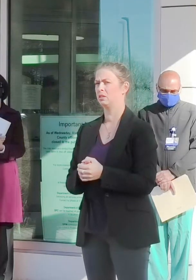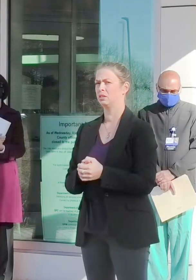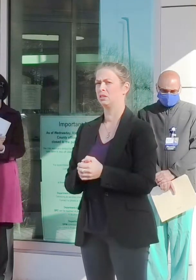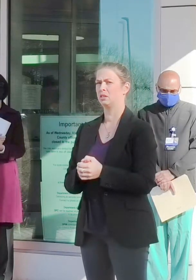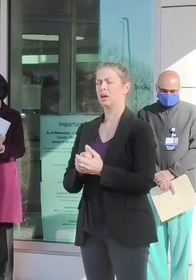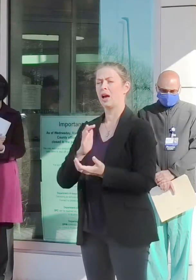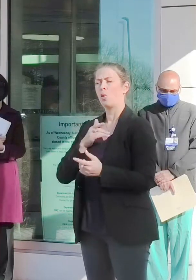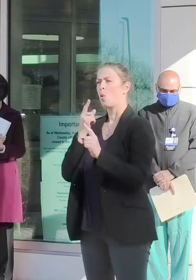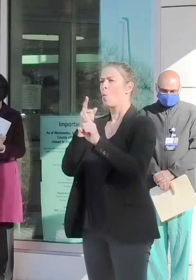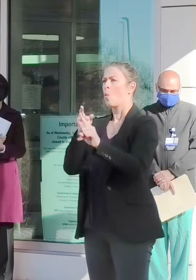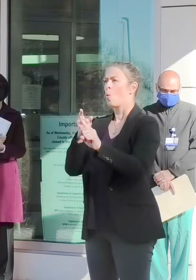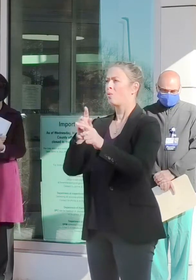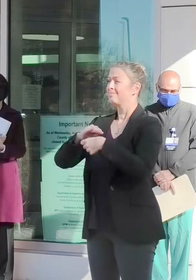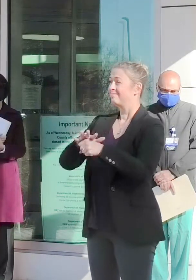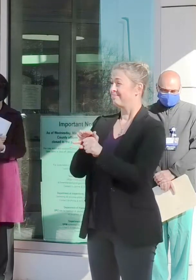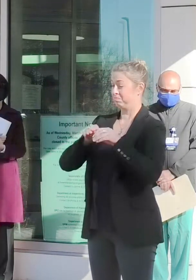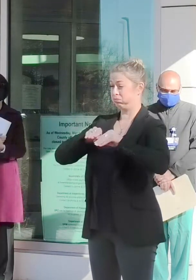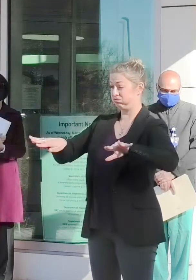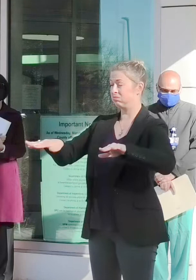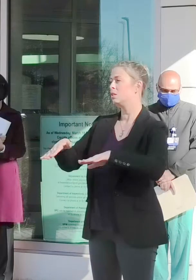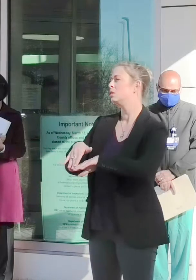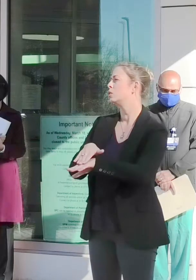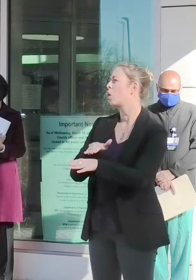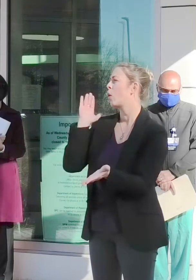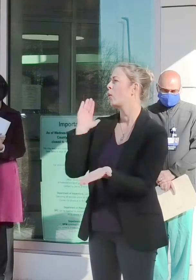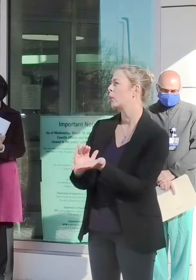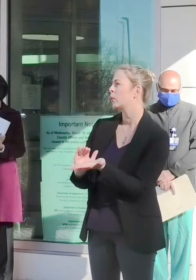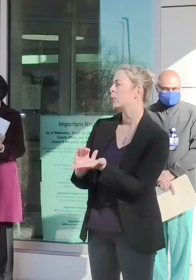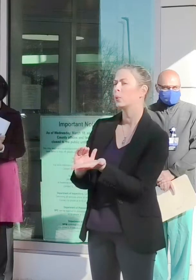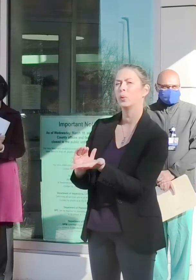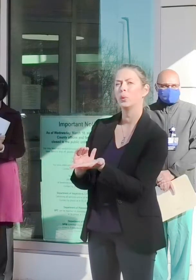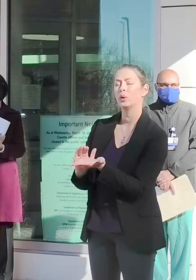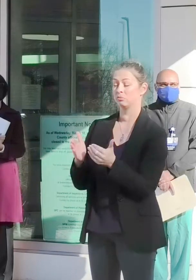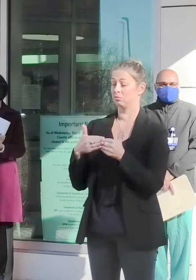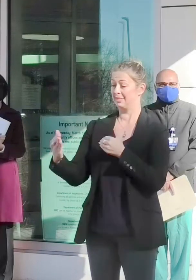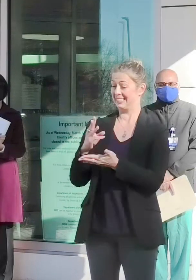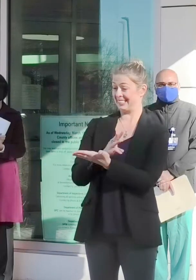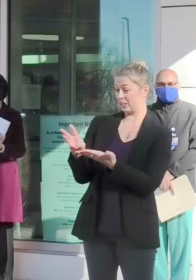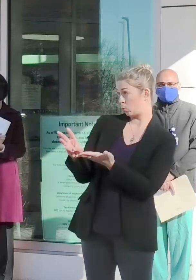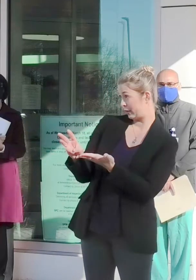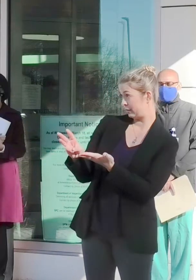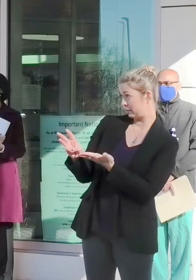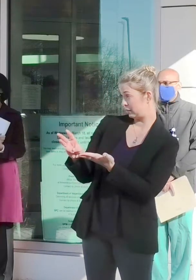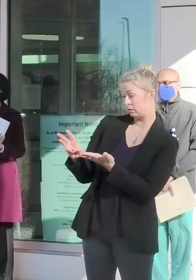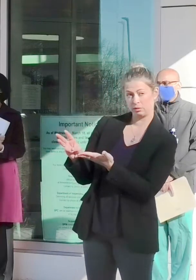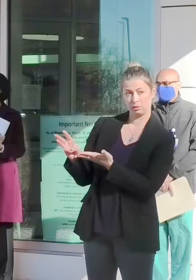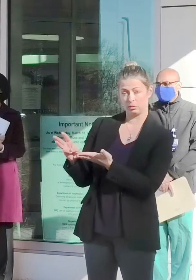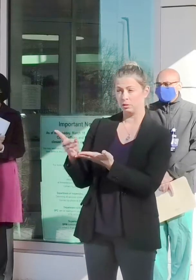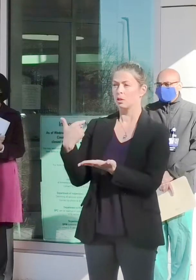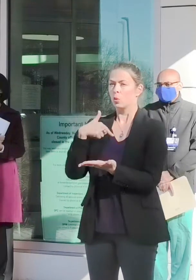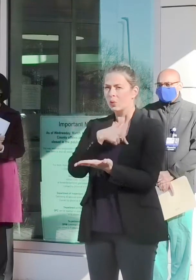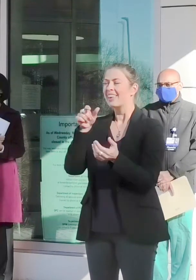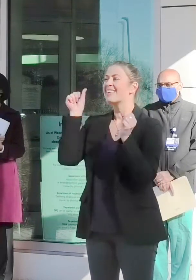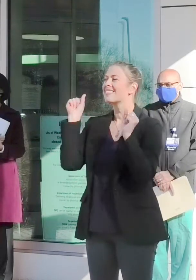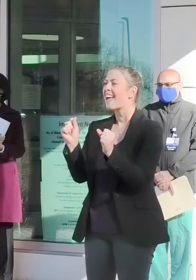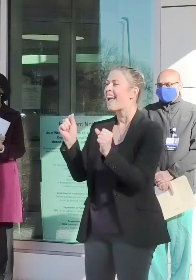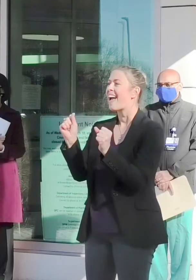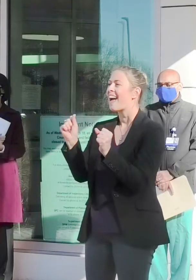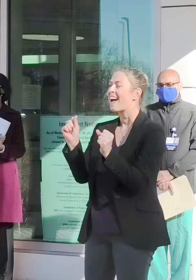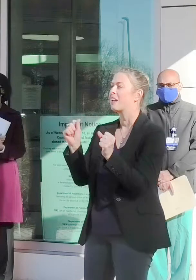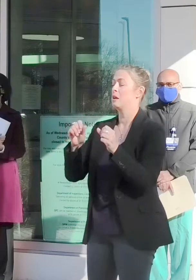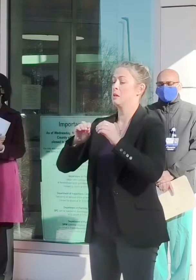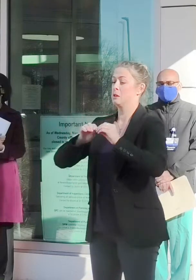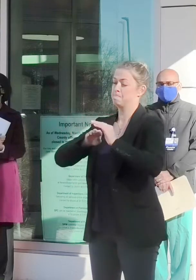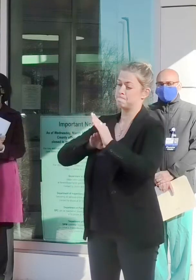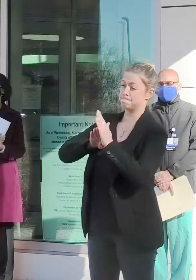virus. Over the next 6 weeks, we as a community have an opportunity to once again slow the spread of